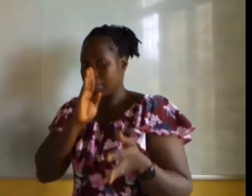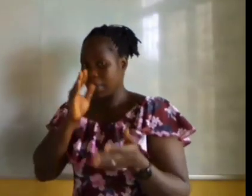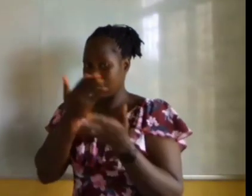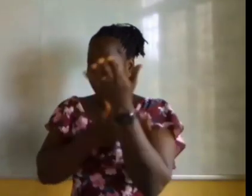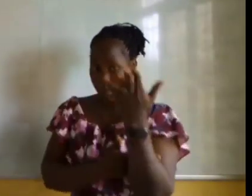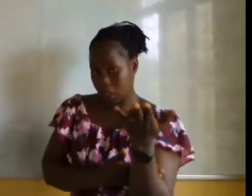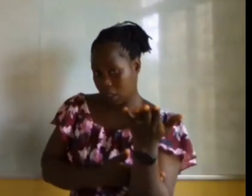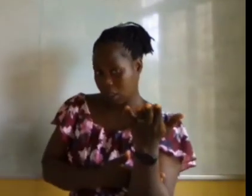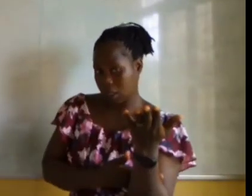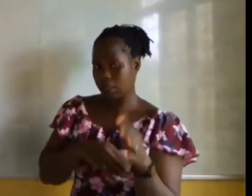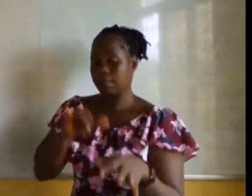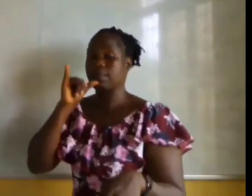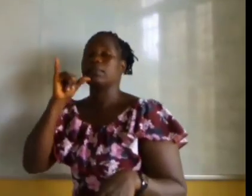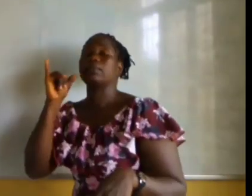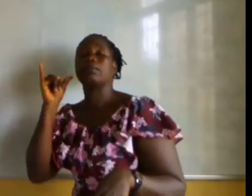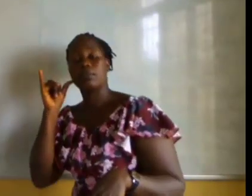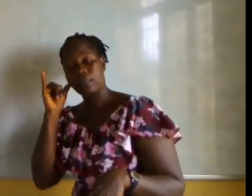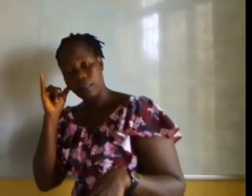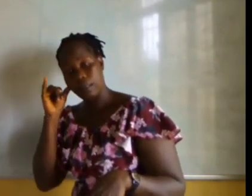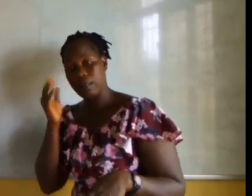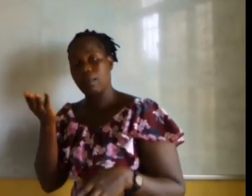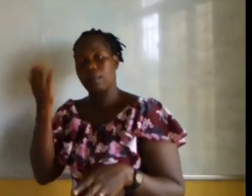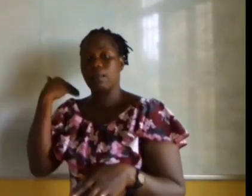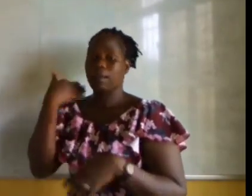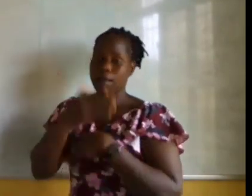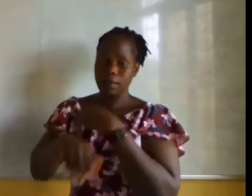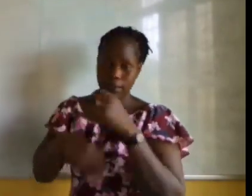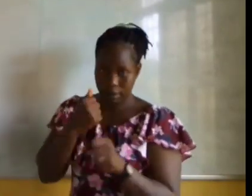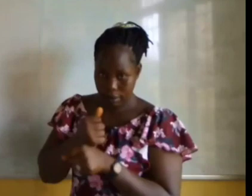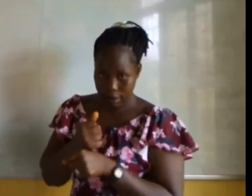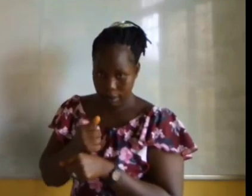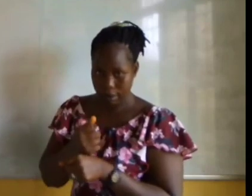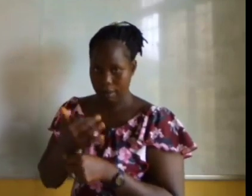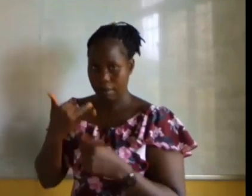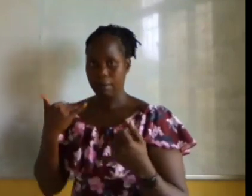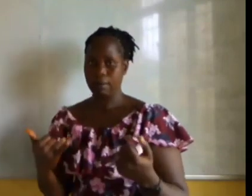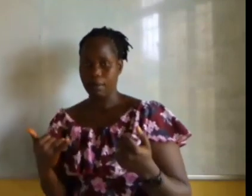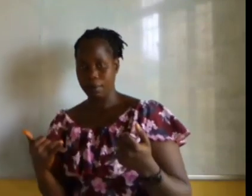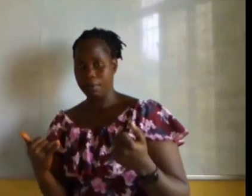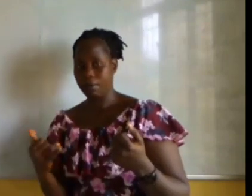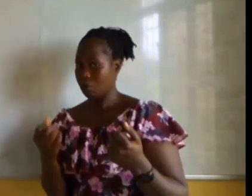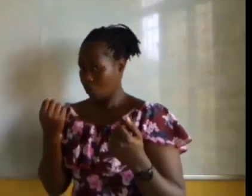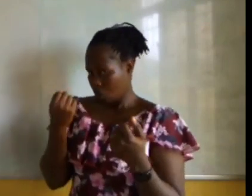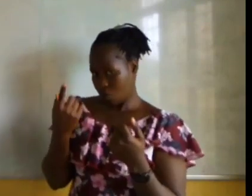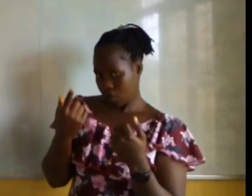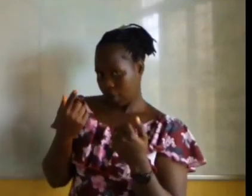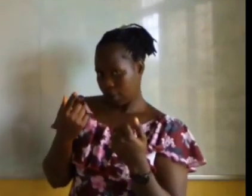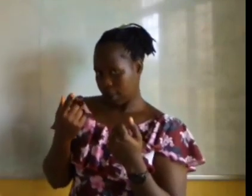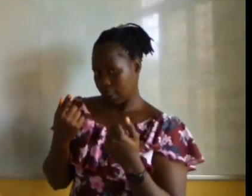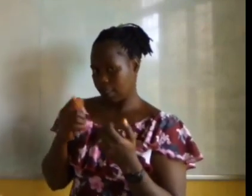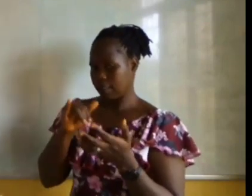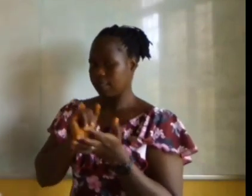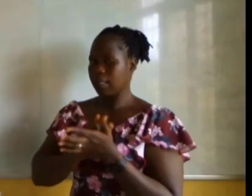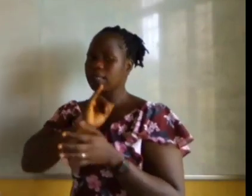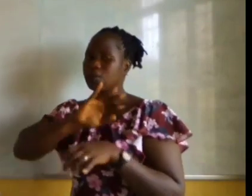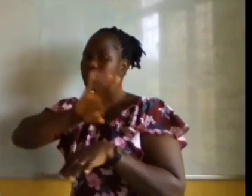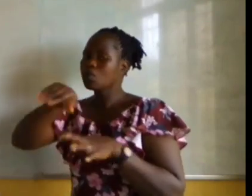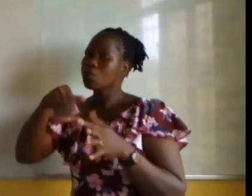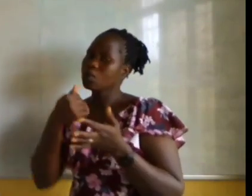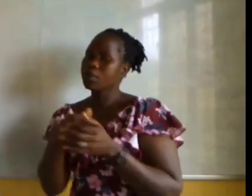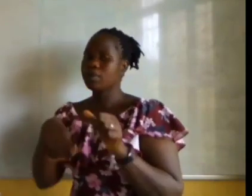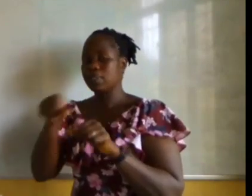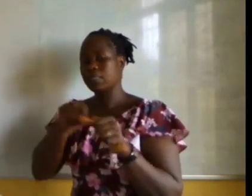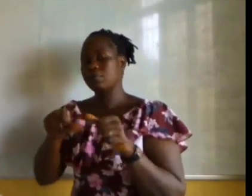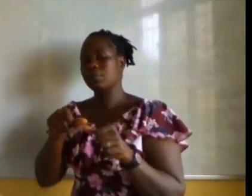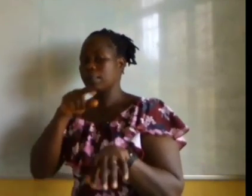morning, yesterday, last year, recently. Do you understand? So that is all about